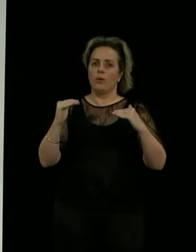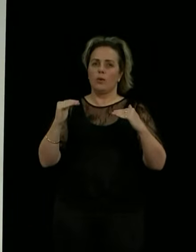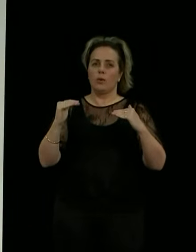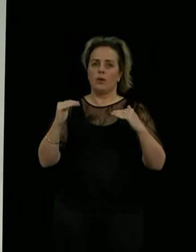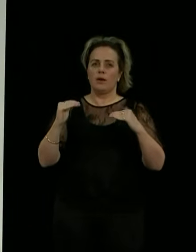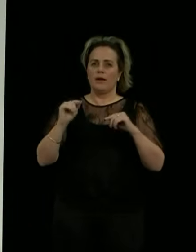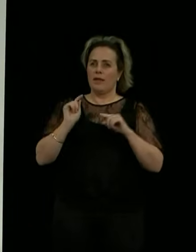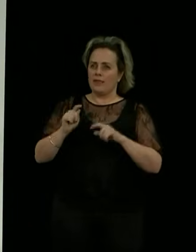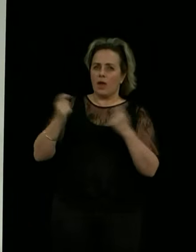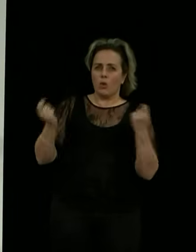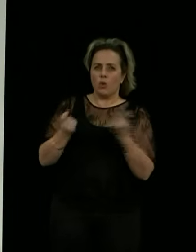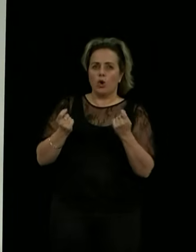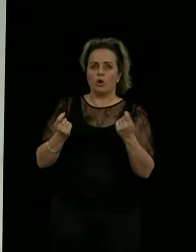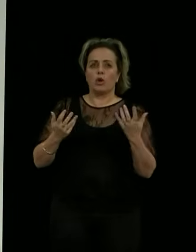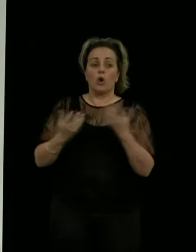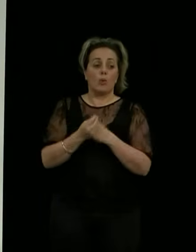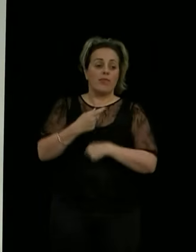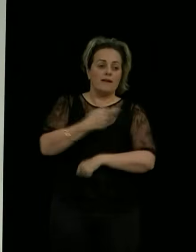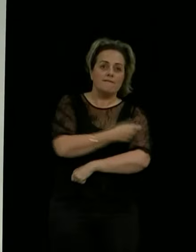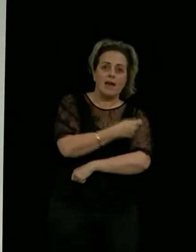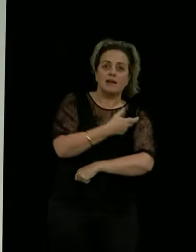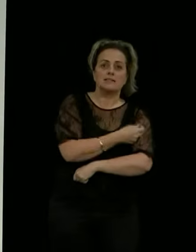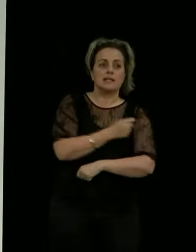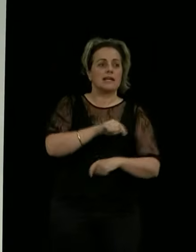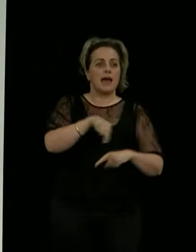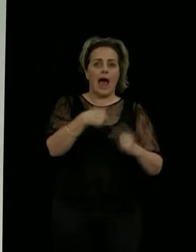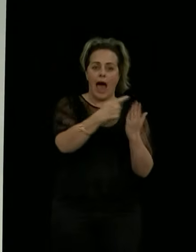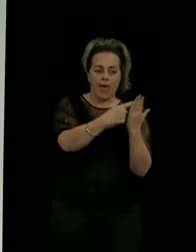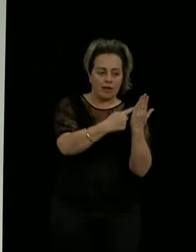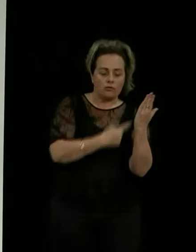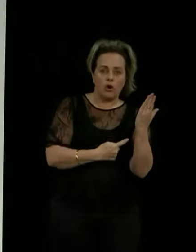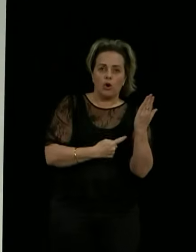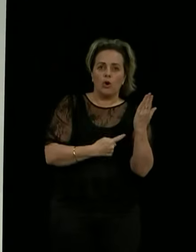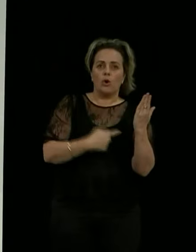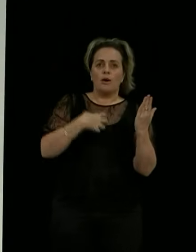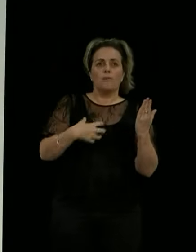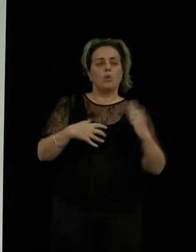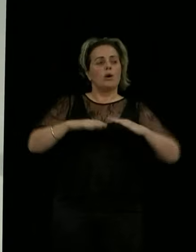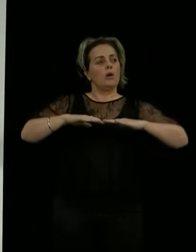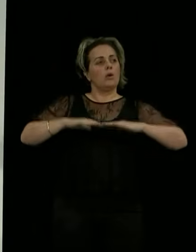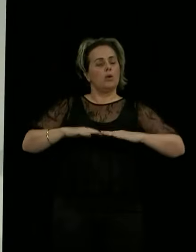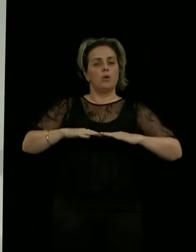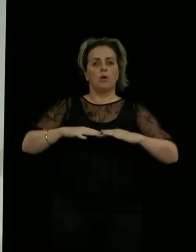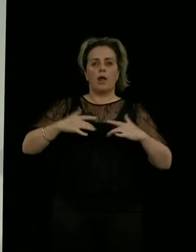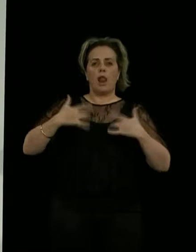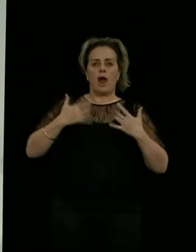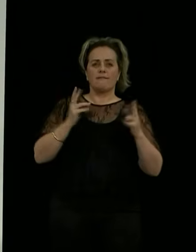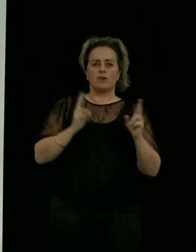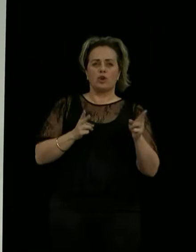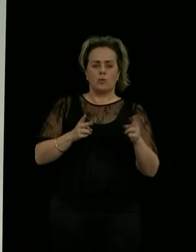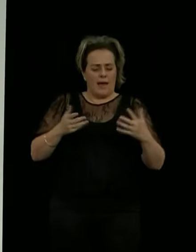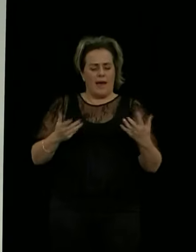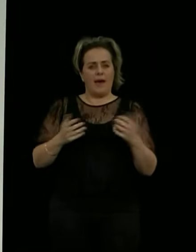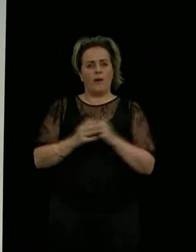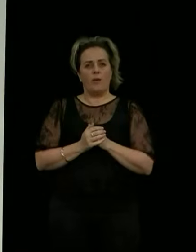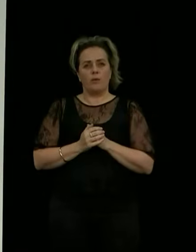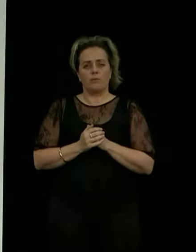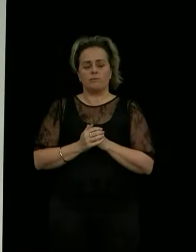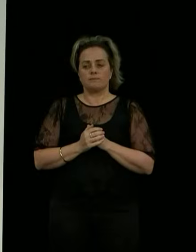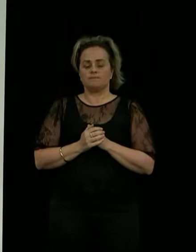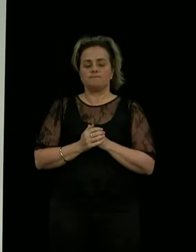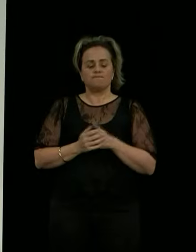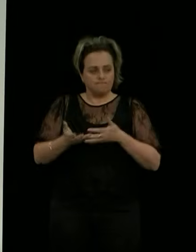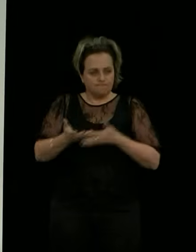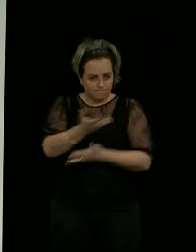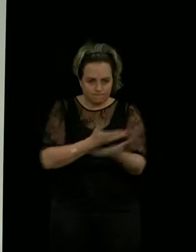sit alongside vaccines and life feels a bit more normal again? Together with the public health team,